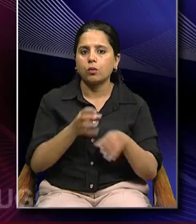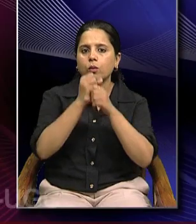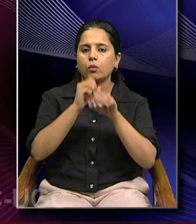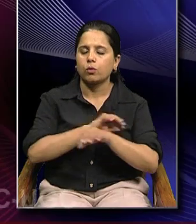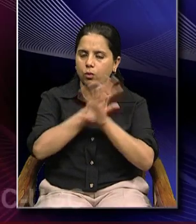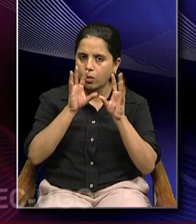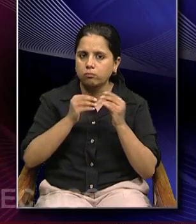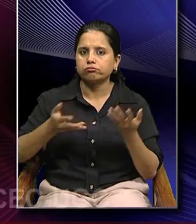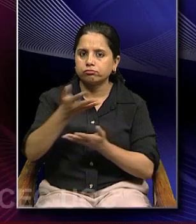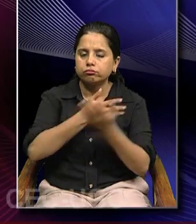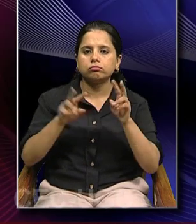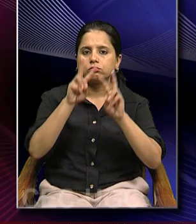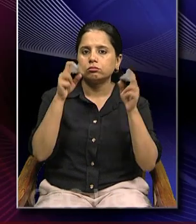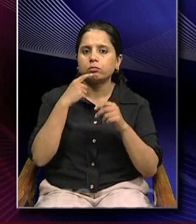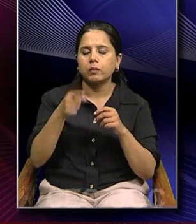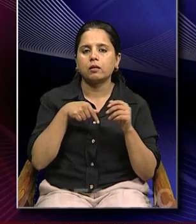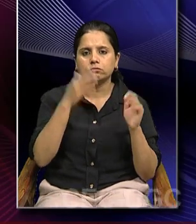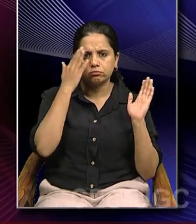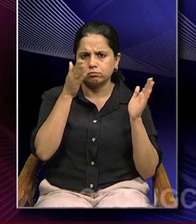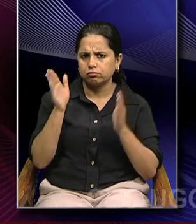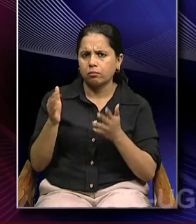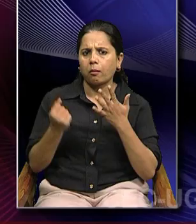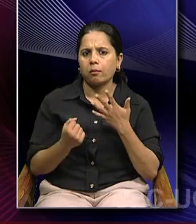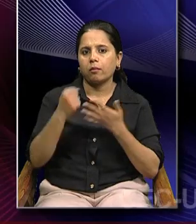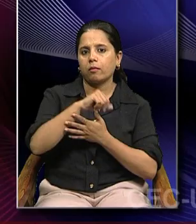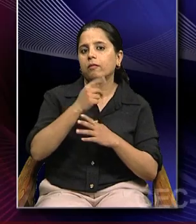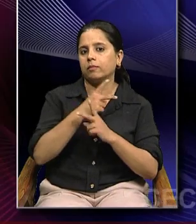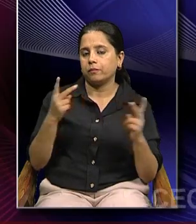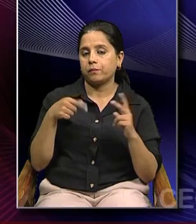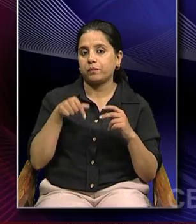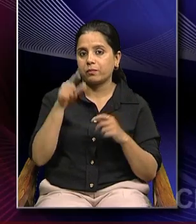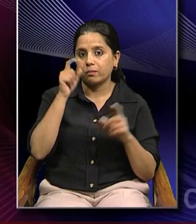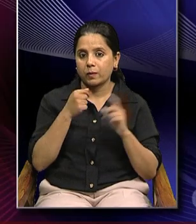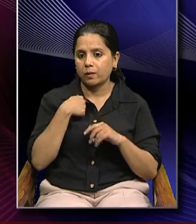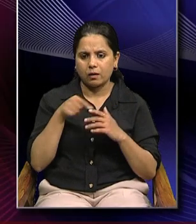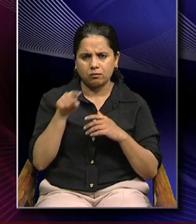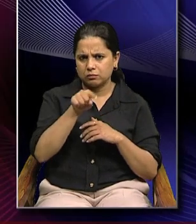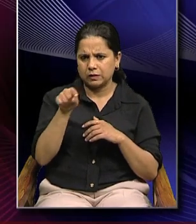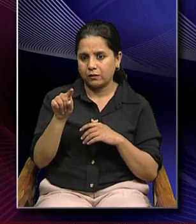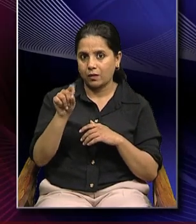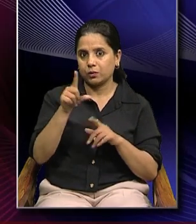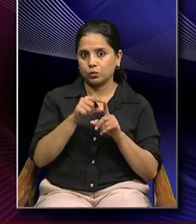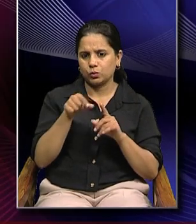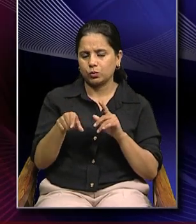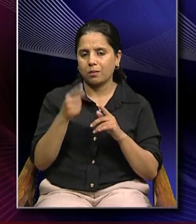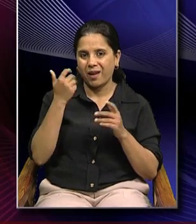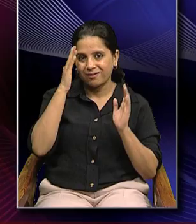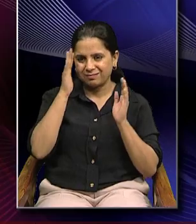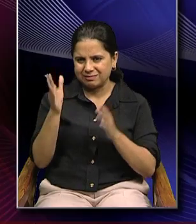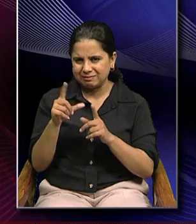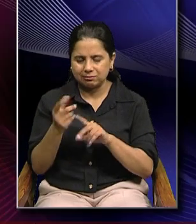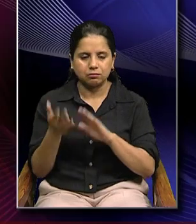entire discussion with the topic of shifting preferences, the way the preferences are shifting, the way the marketing